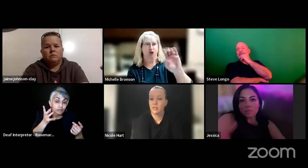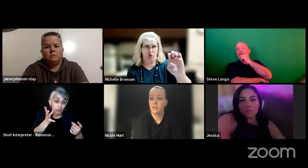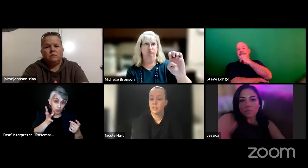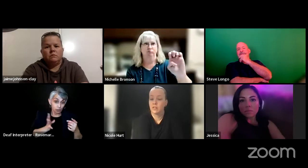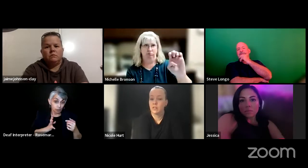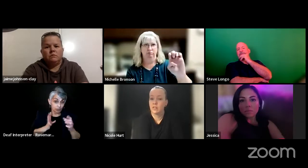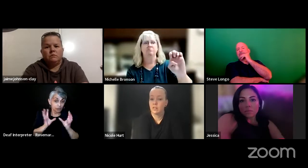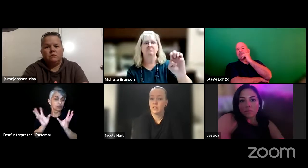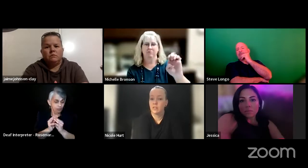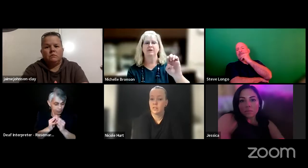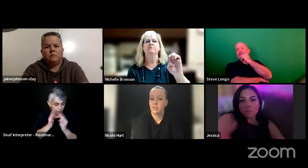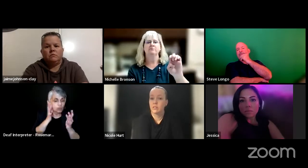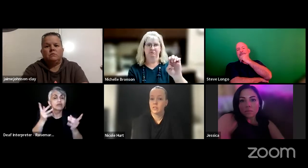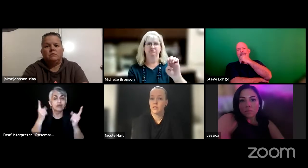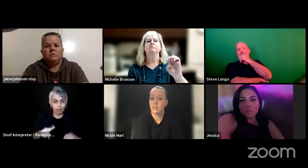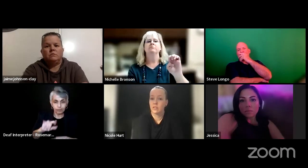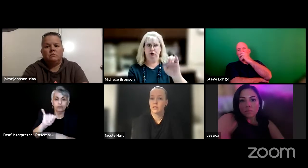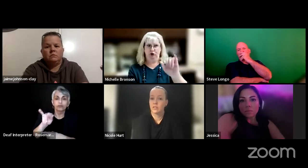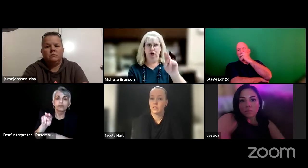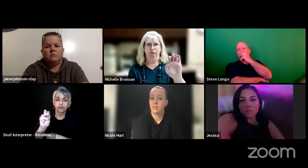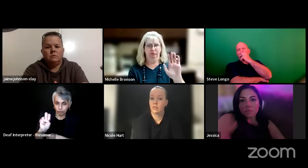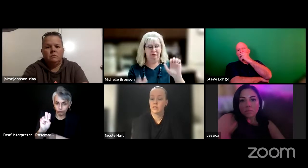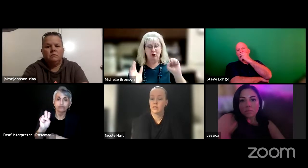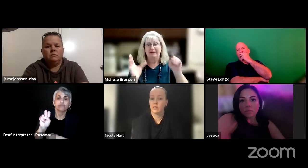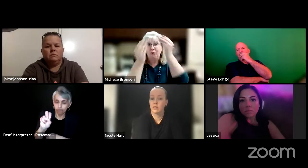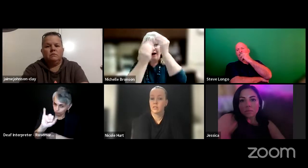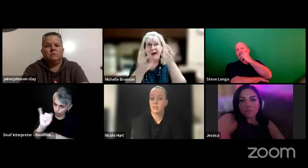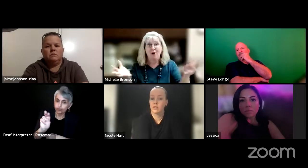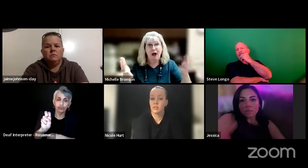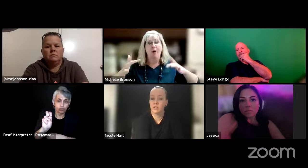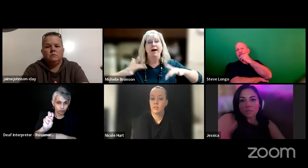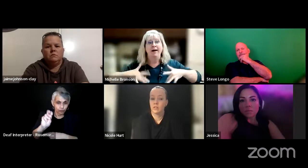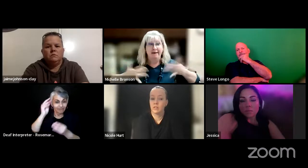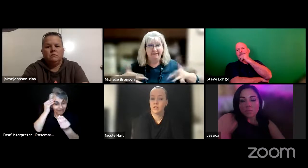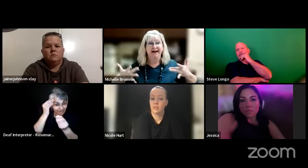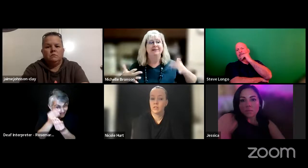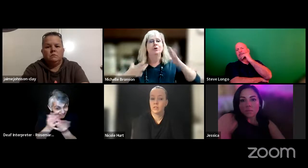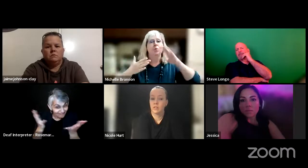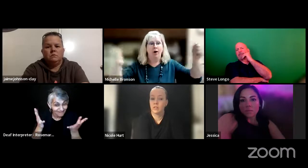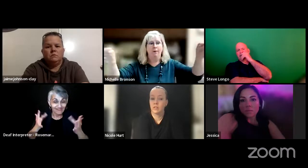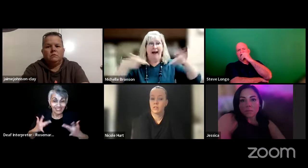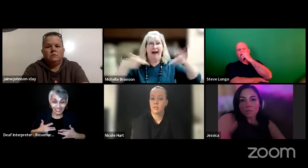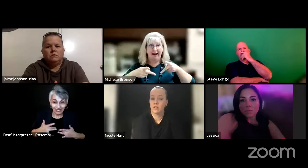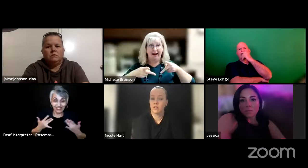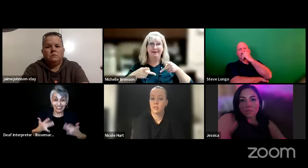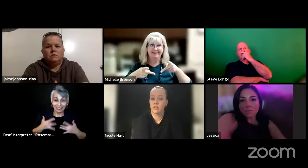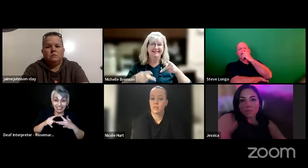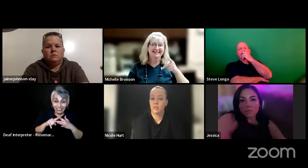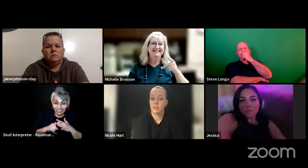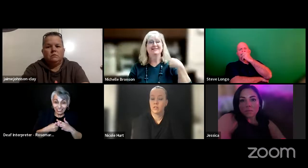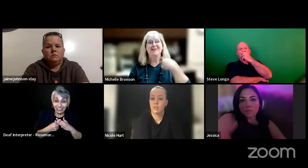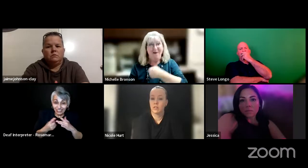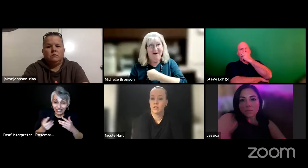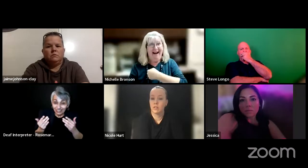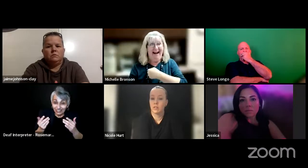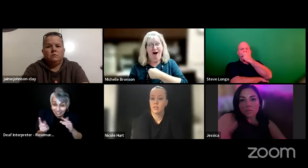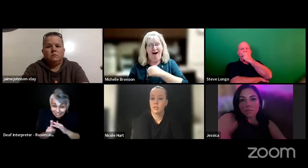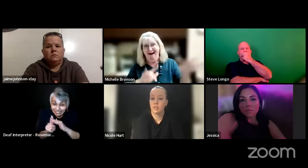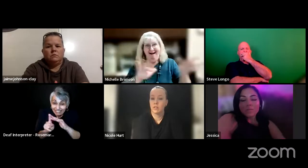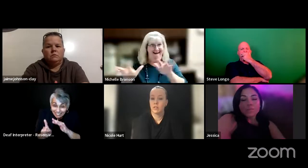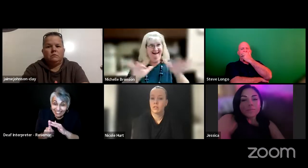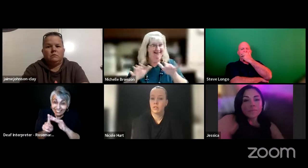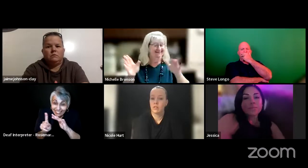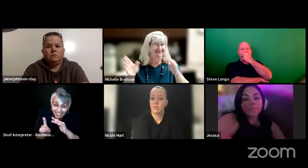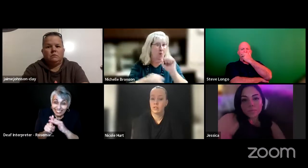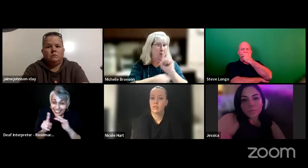outside. But for sure, the women's conference will be in June. So we'll keep